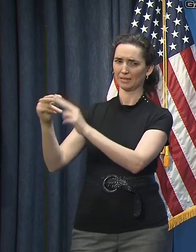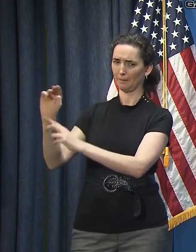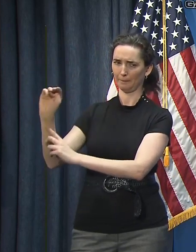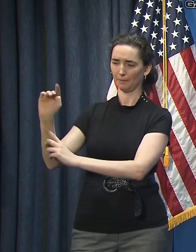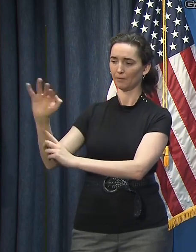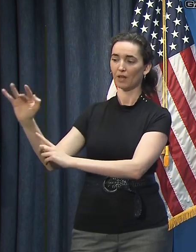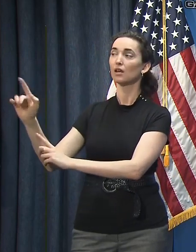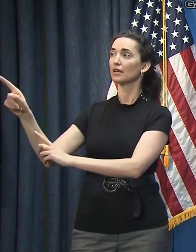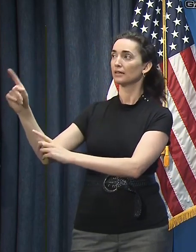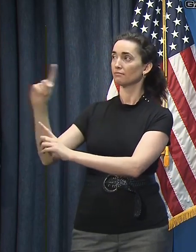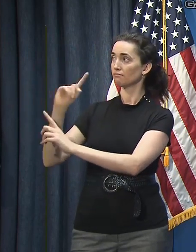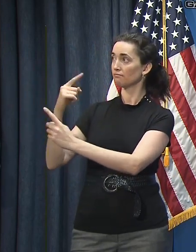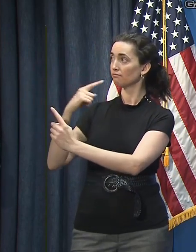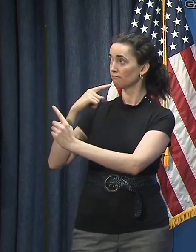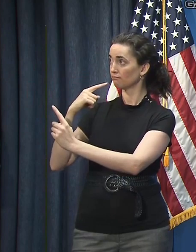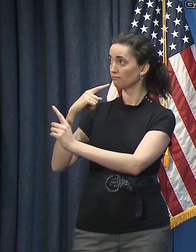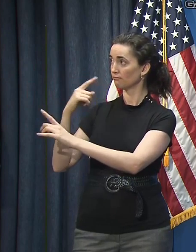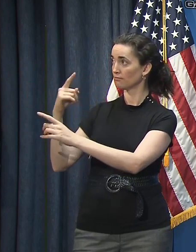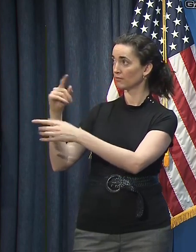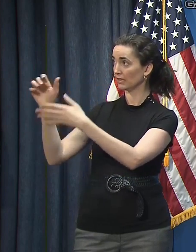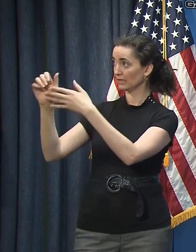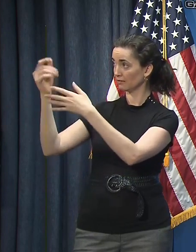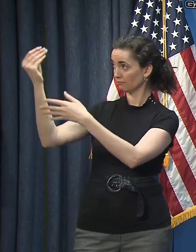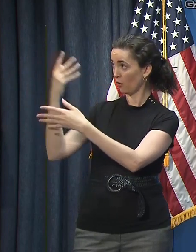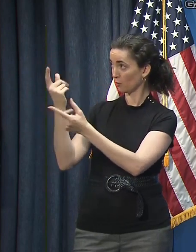spent on expenditures related to